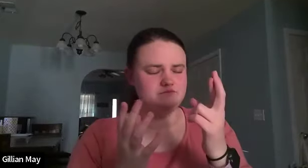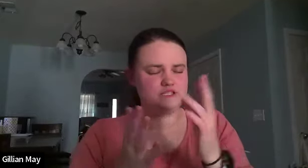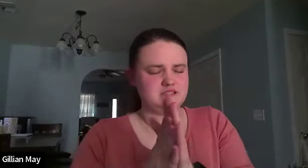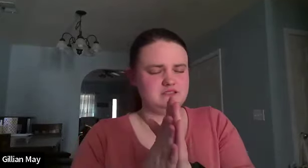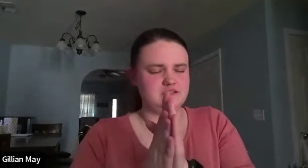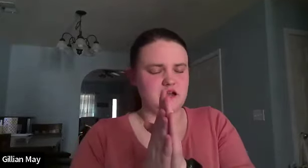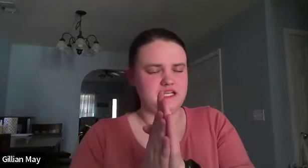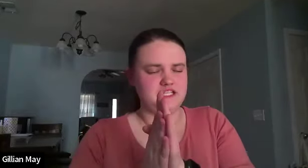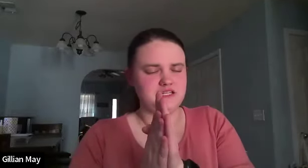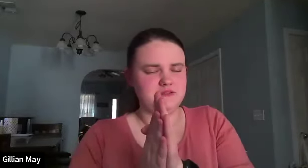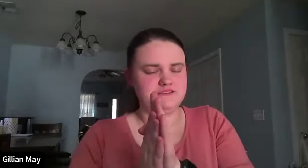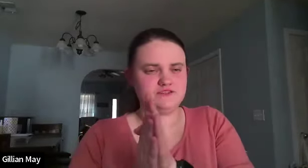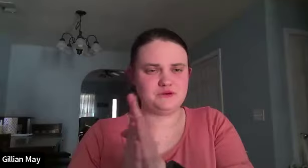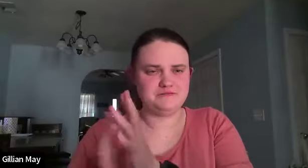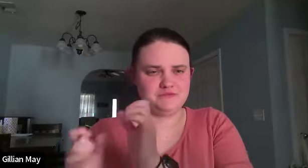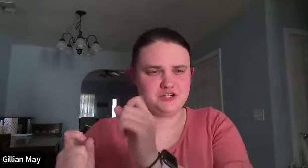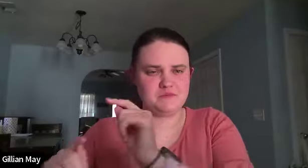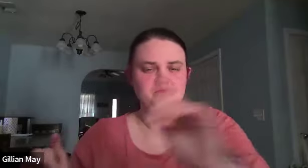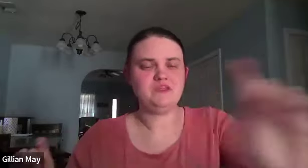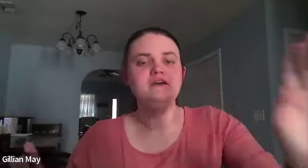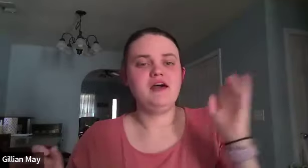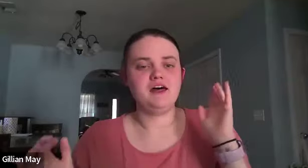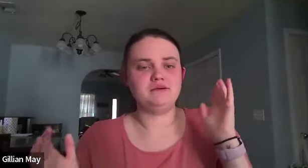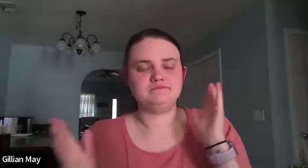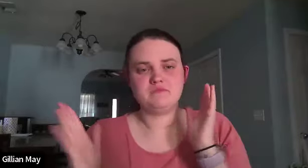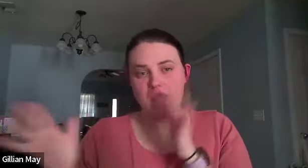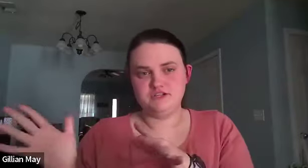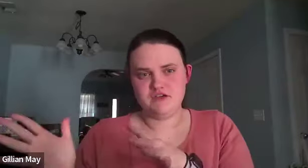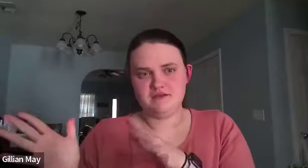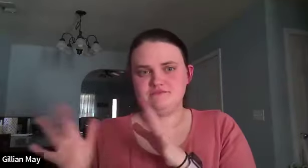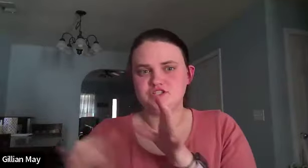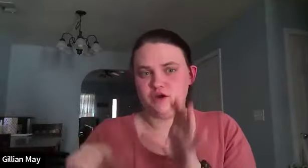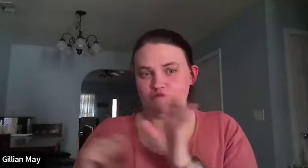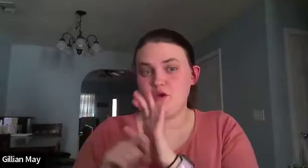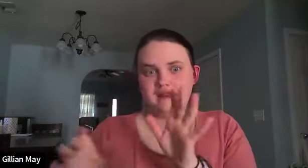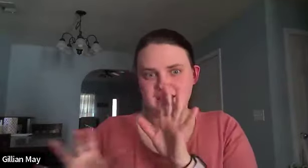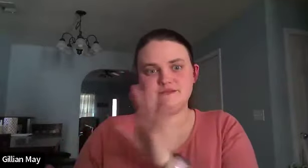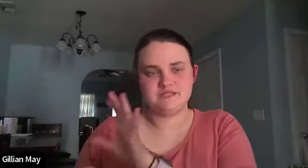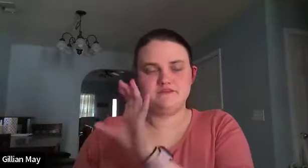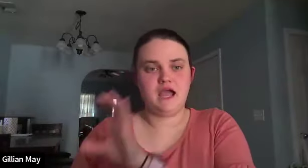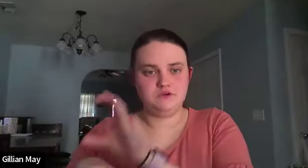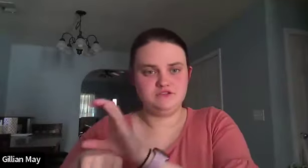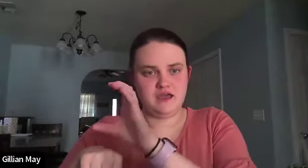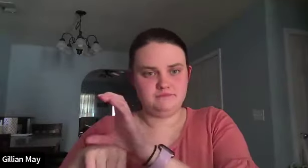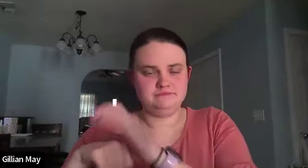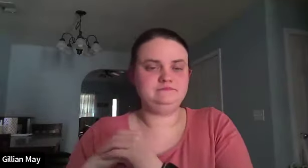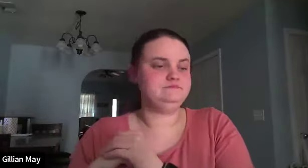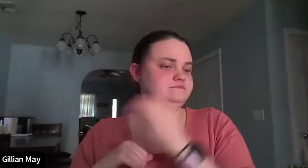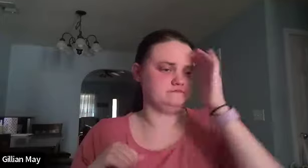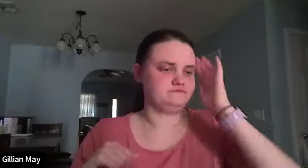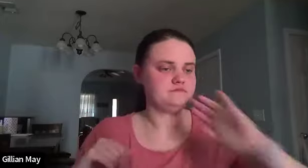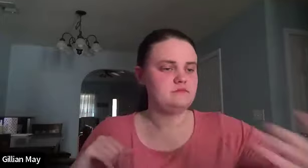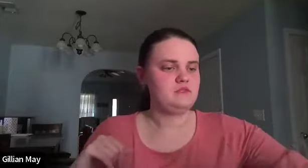What's the denomination? I believe is the word. I'm trying to remember. I would do that. So if you had to get specific, I would do that.